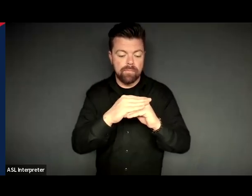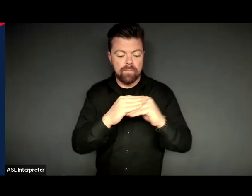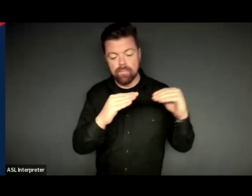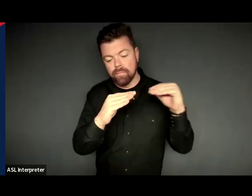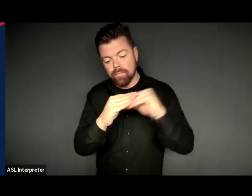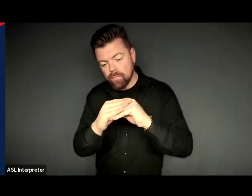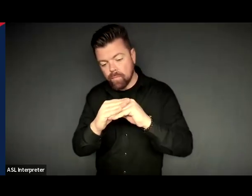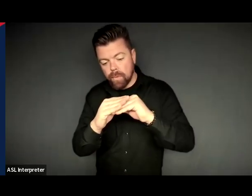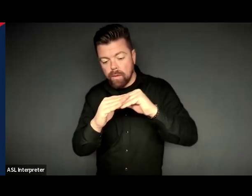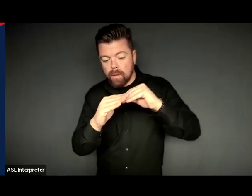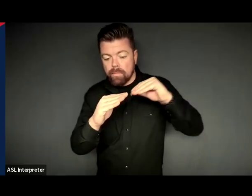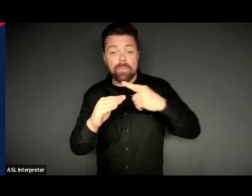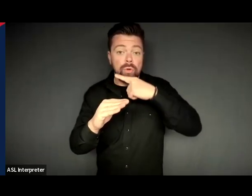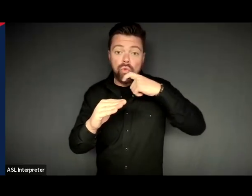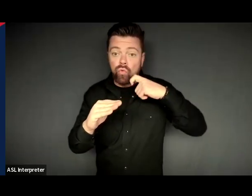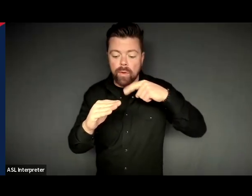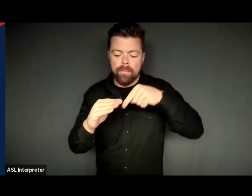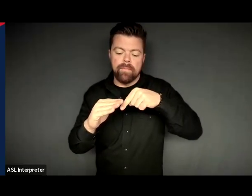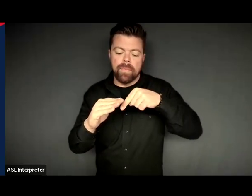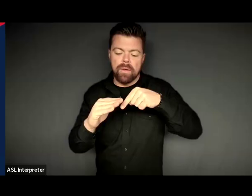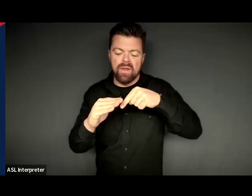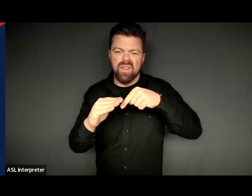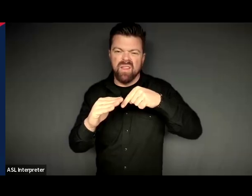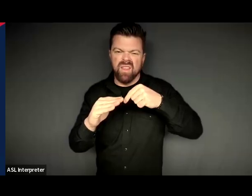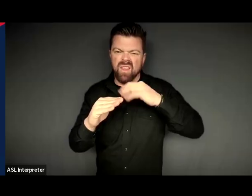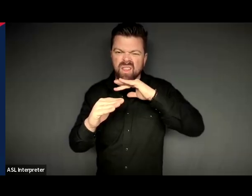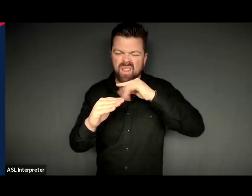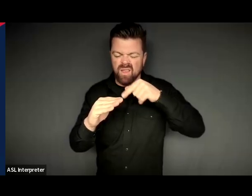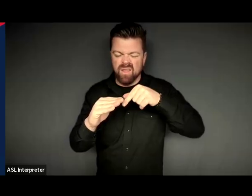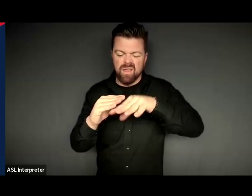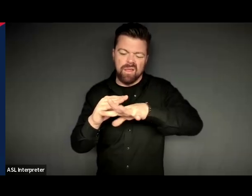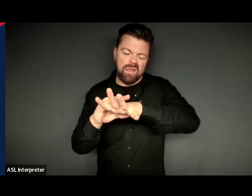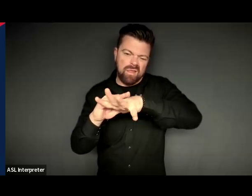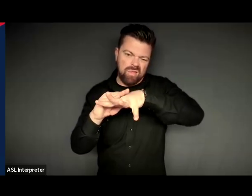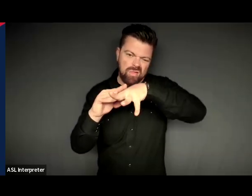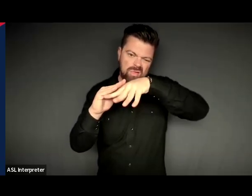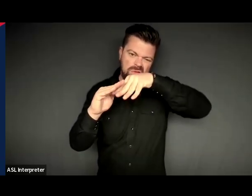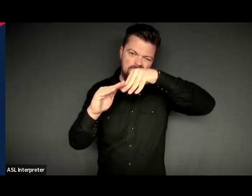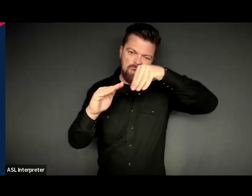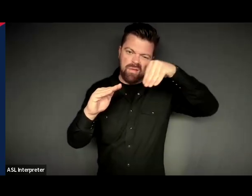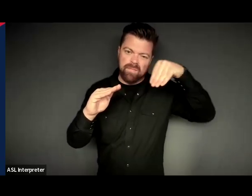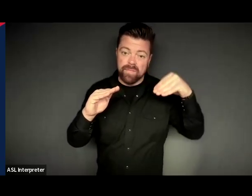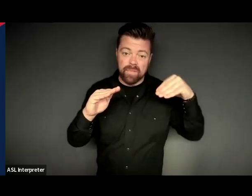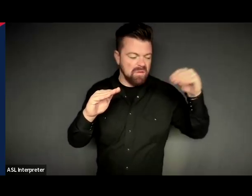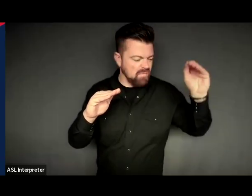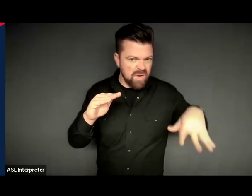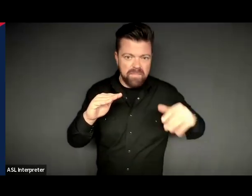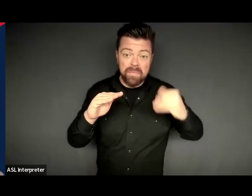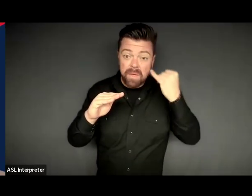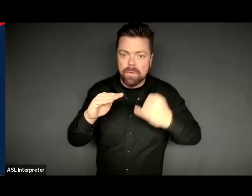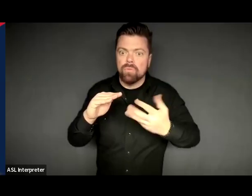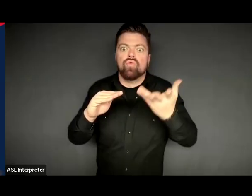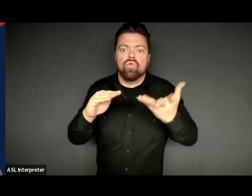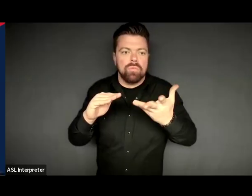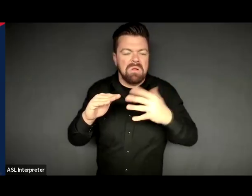dries. The gunk of the wound gets in that dressing, and so it kind of pulls that gunk out, because if you get too much gunk in there, then